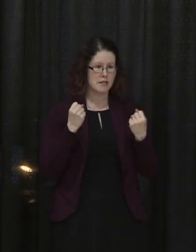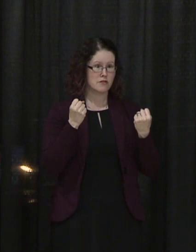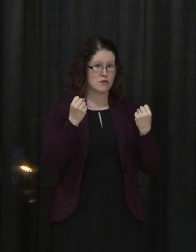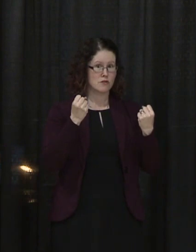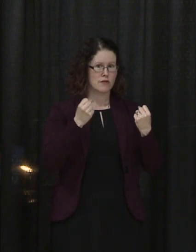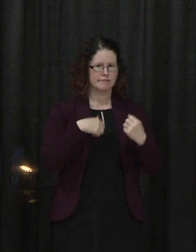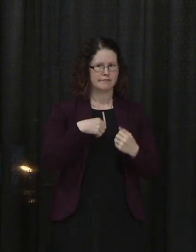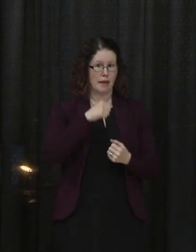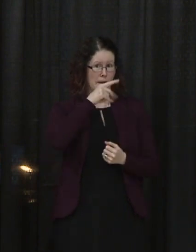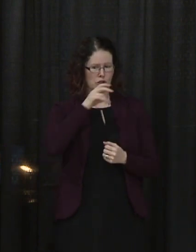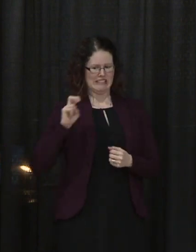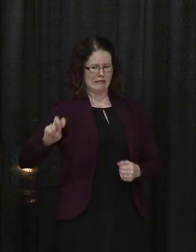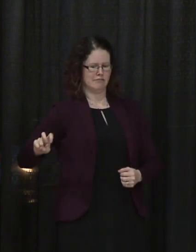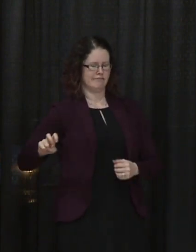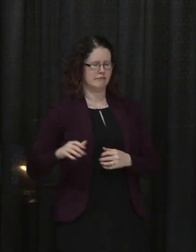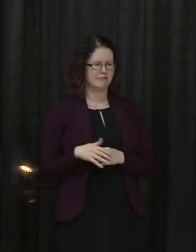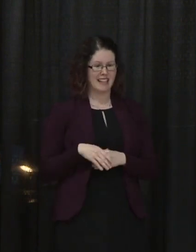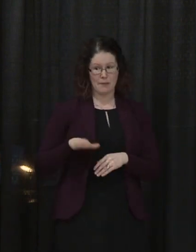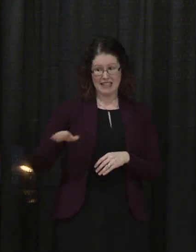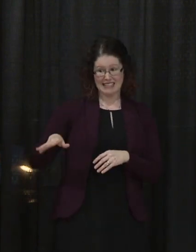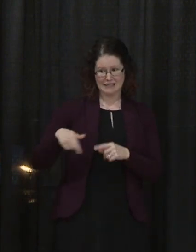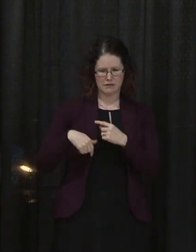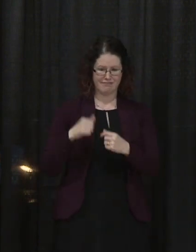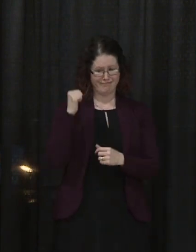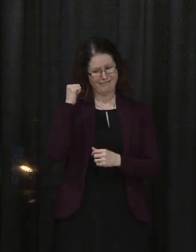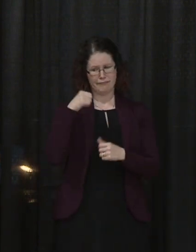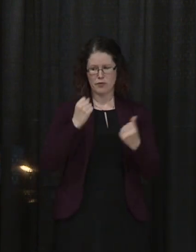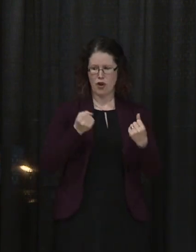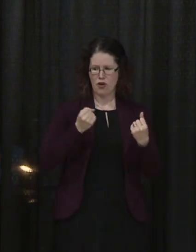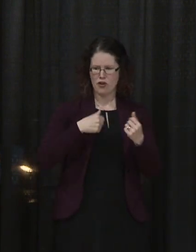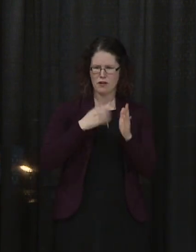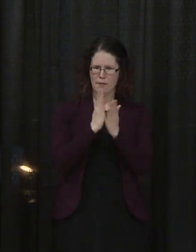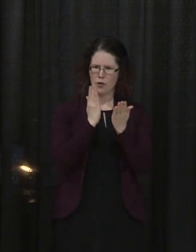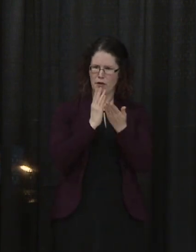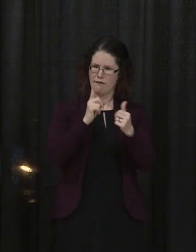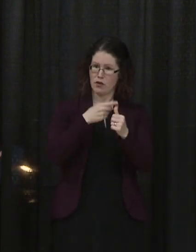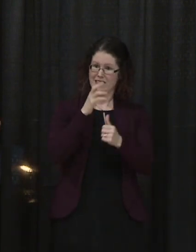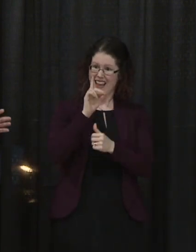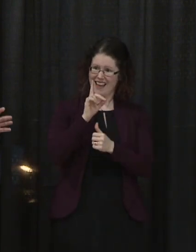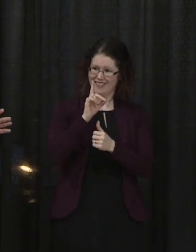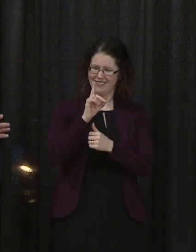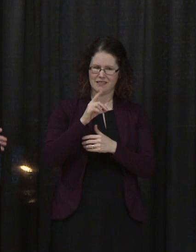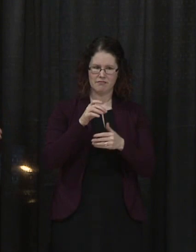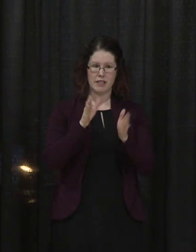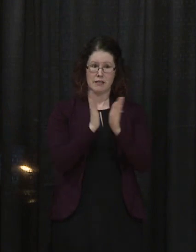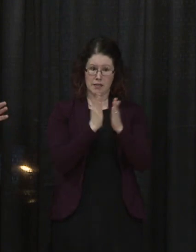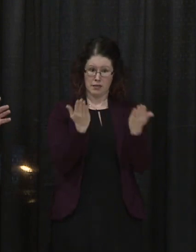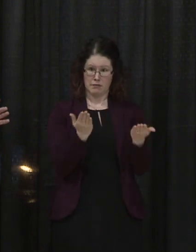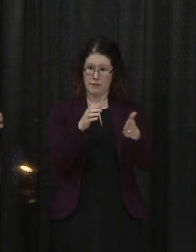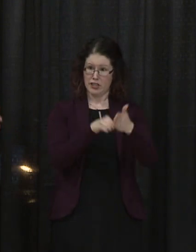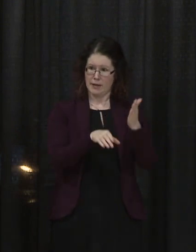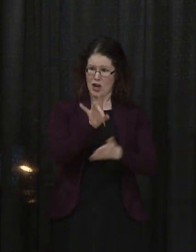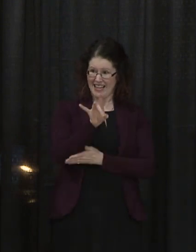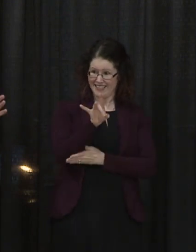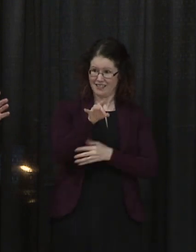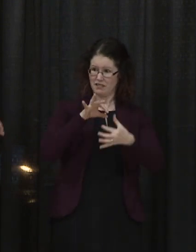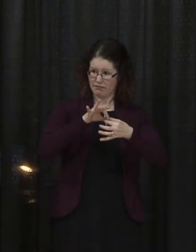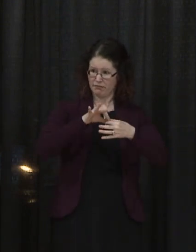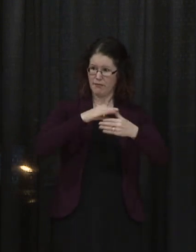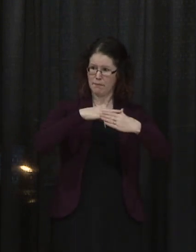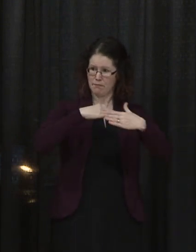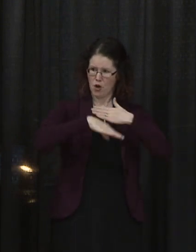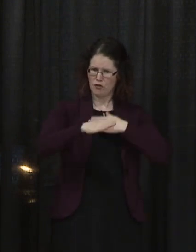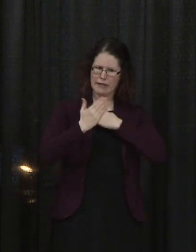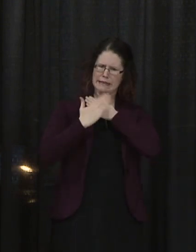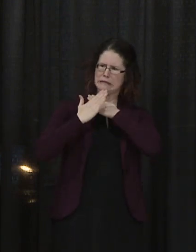her mother, I said, "Quick, in the back seat on the floor is a first aid textbook. Open to chapter 8, childbirthing, and tell me